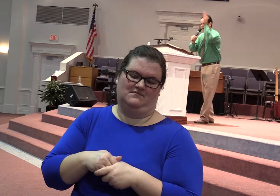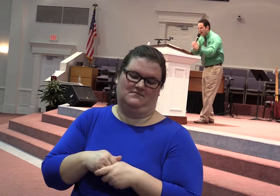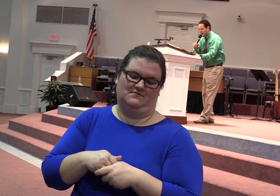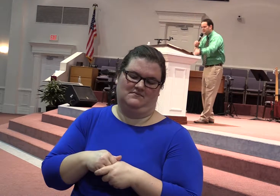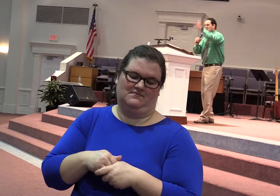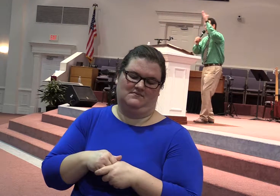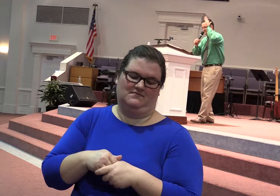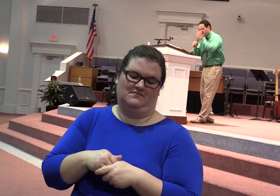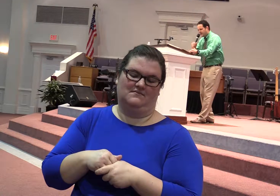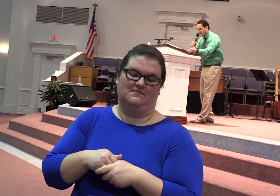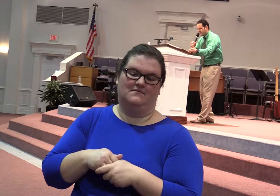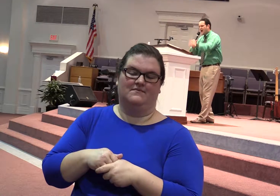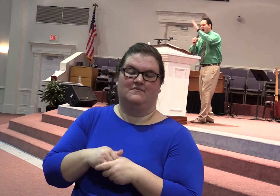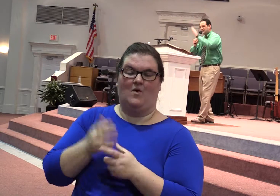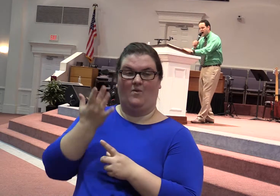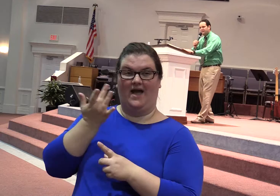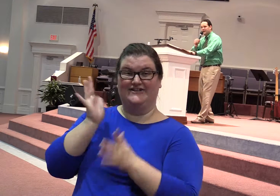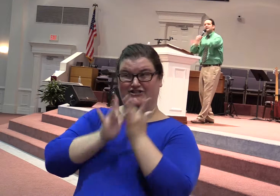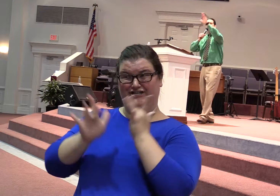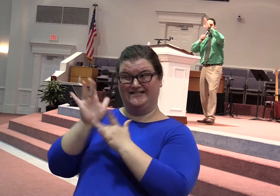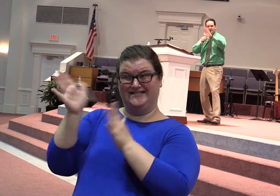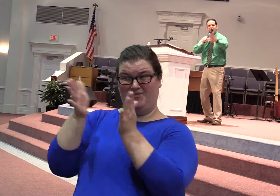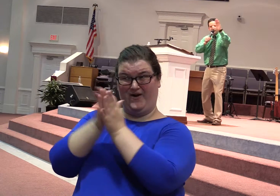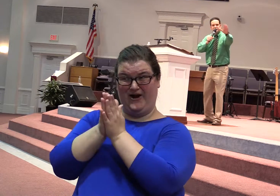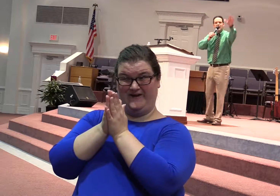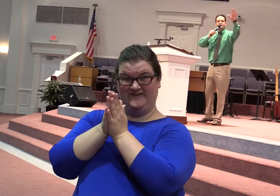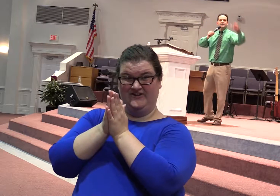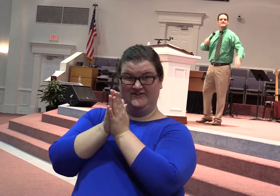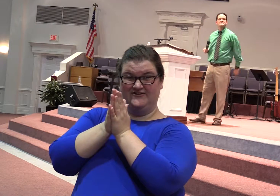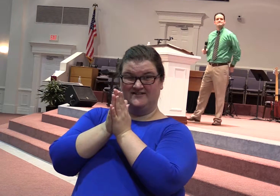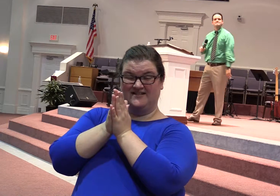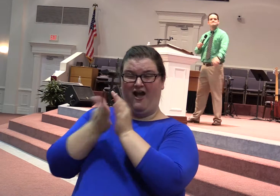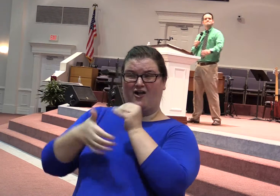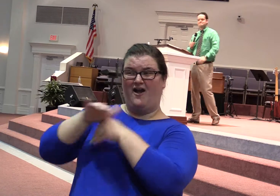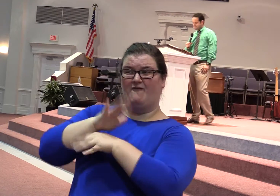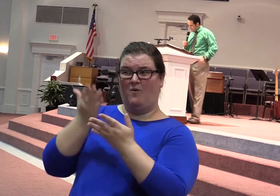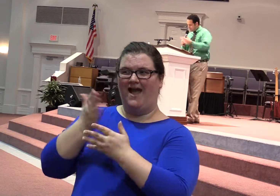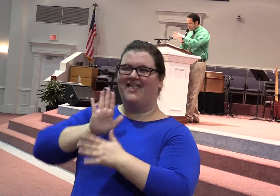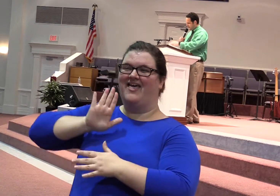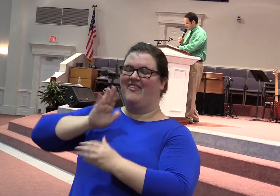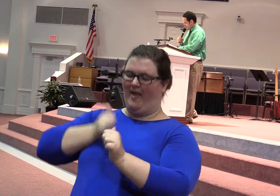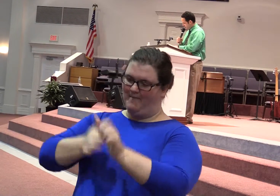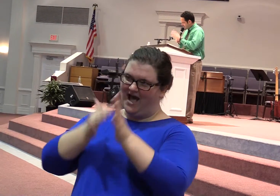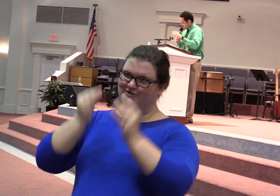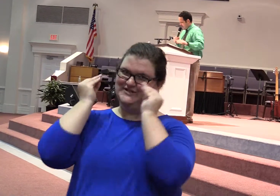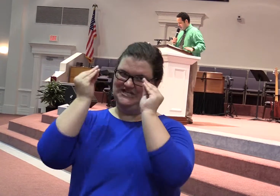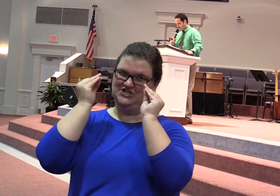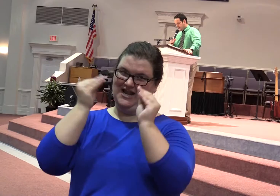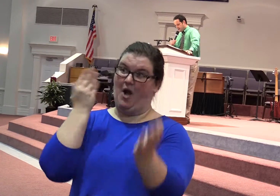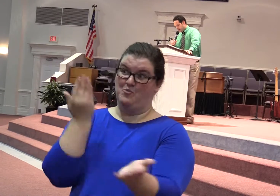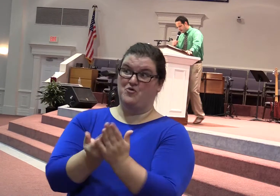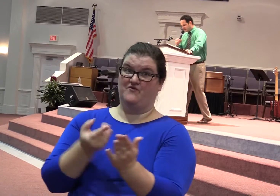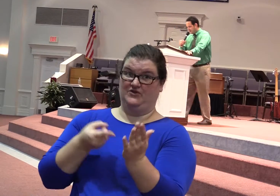the prayers of Jesus are covering the apostles' doctrine. I'll prove it to you.